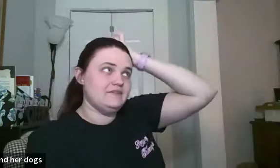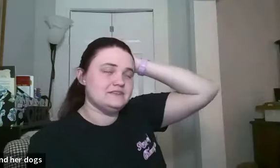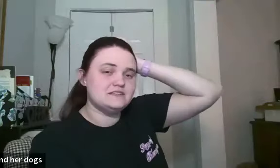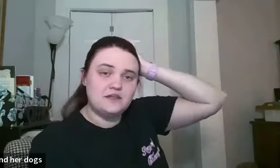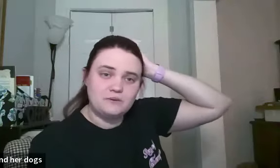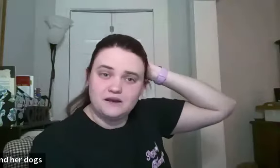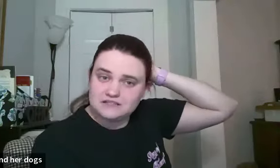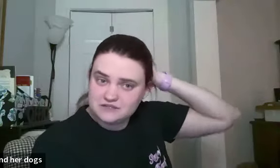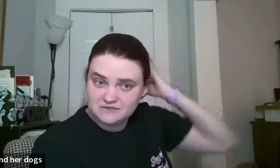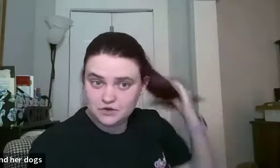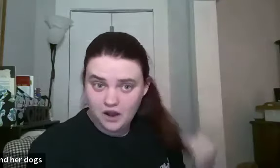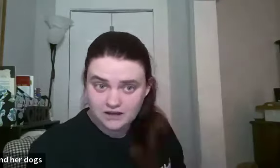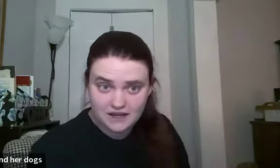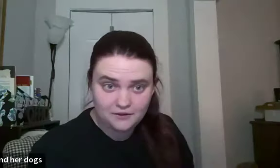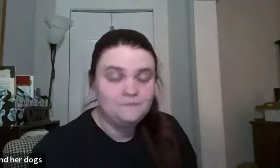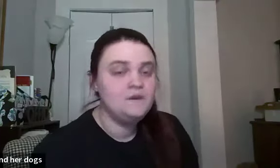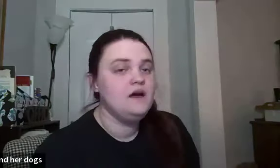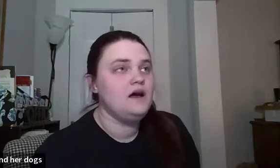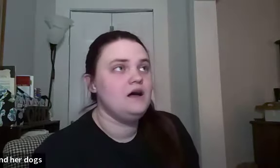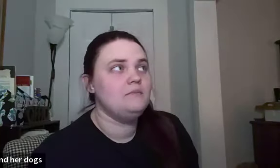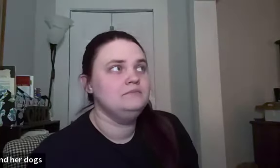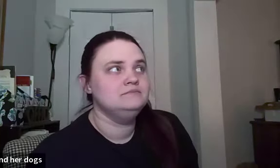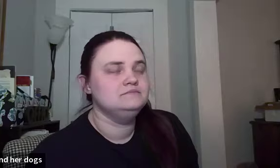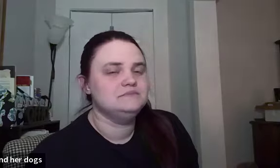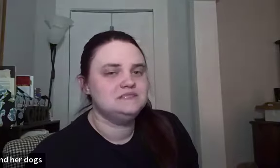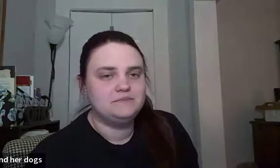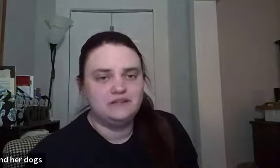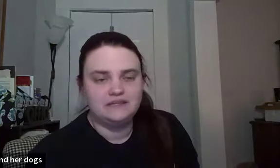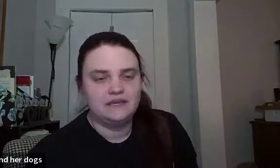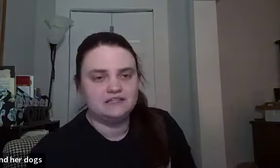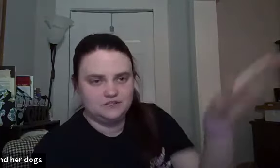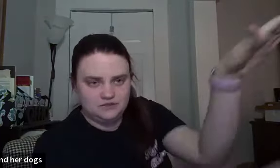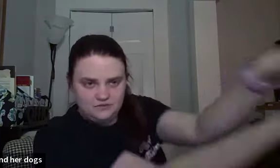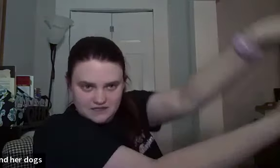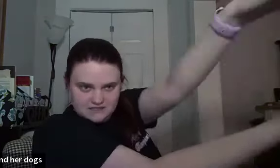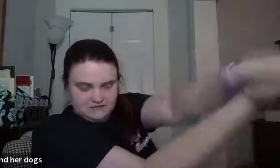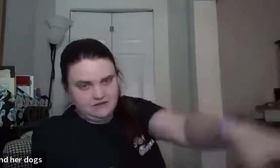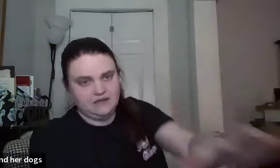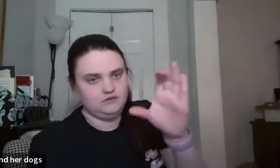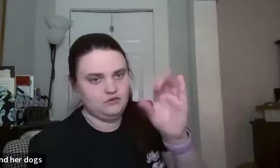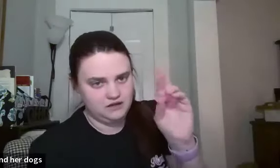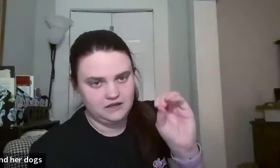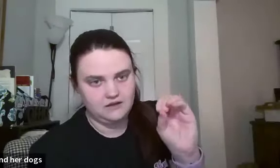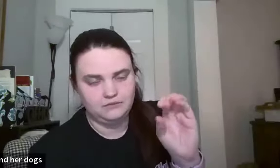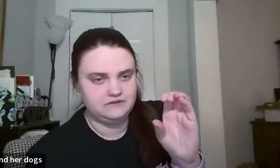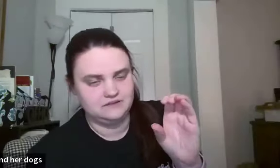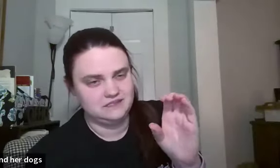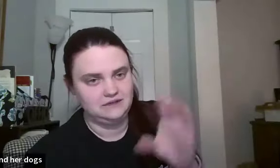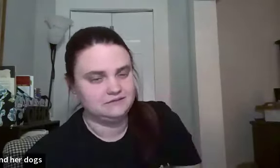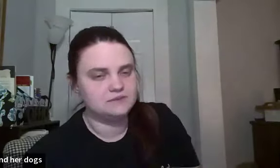this is another one I also see for crocodile. Typically, again, it's you would do this and then crocodile with the C.